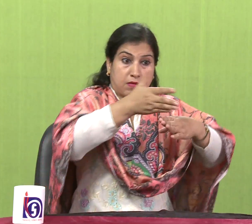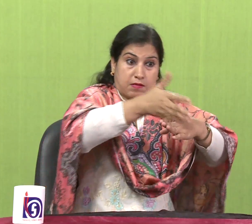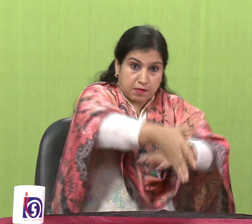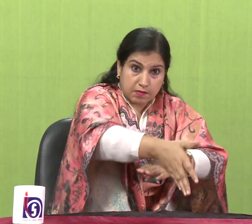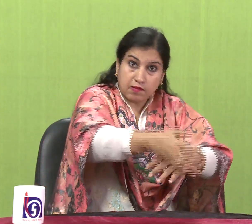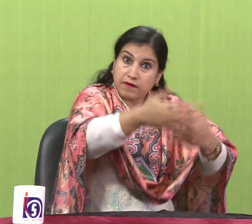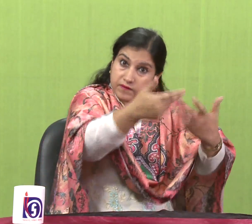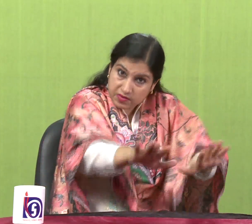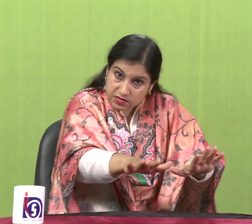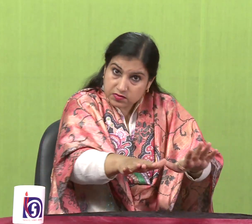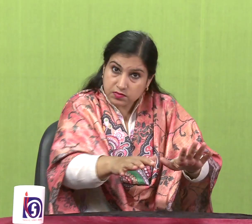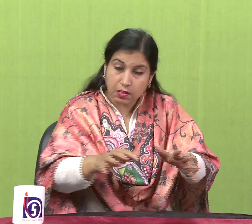place.